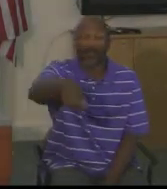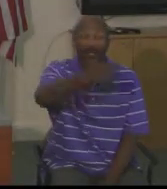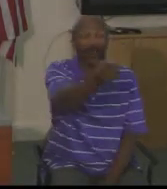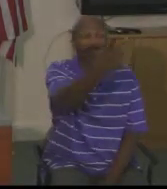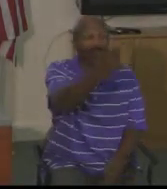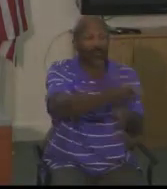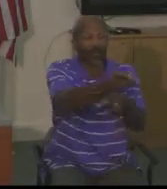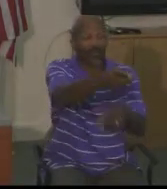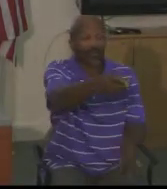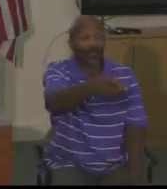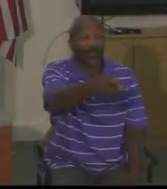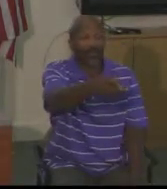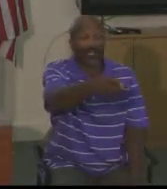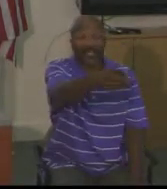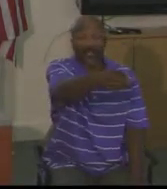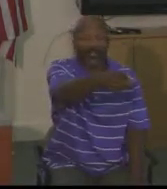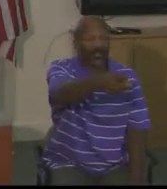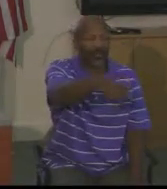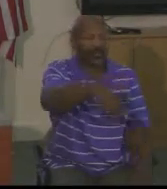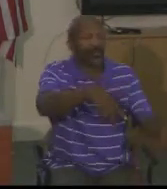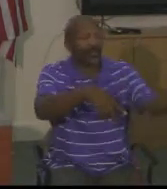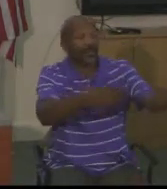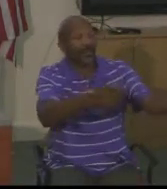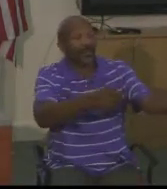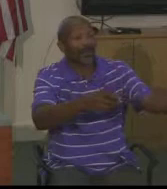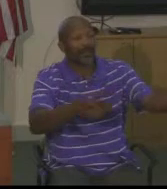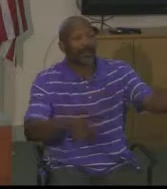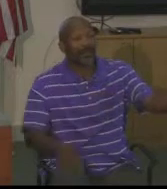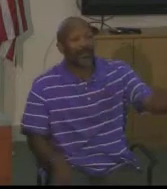one. This is our number one student. He missed two.